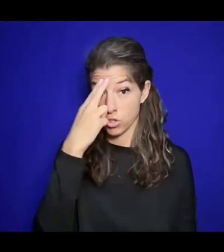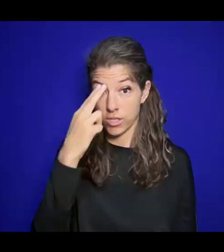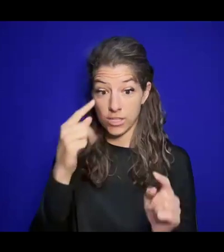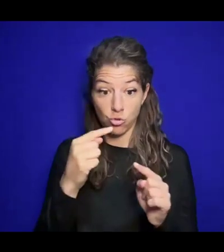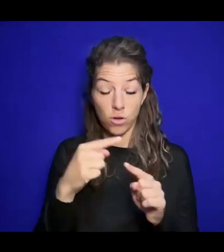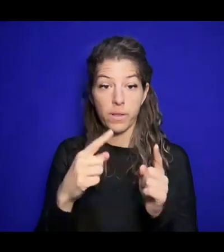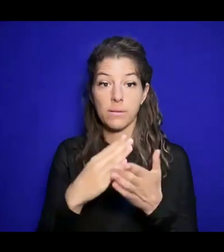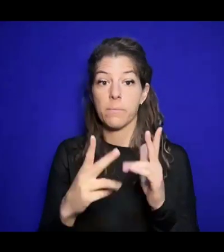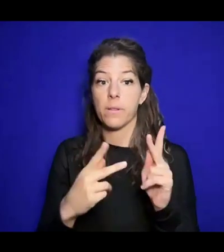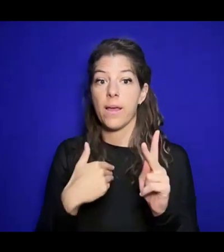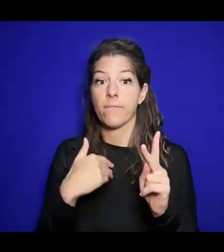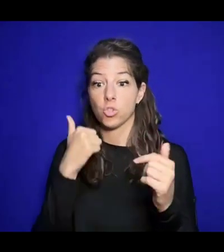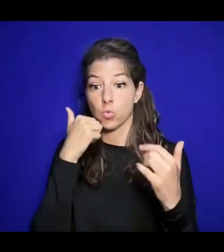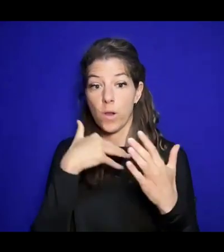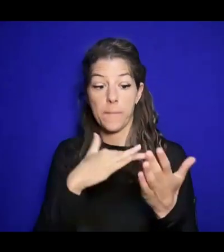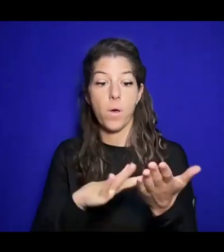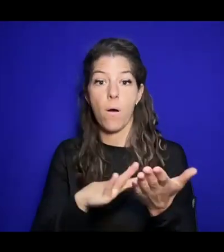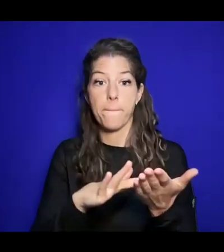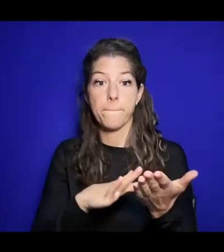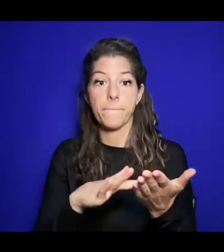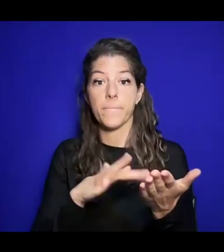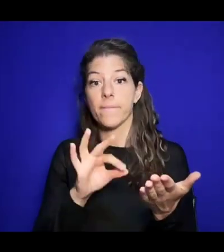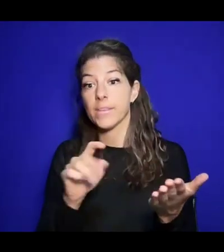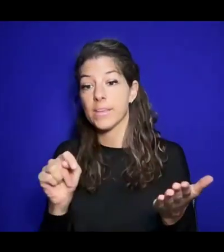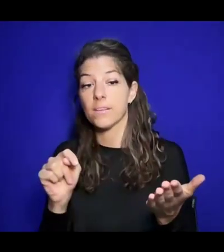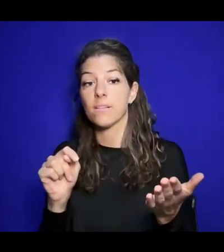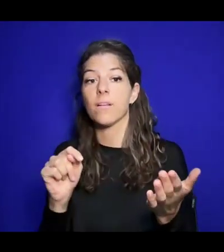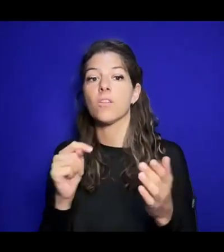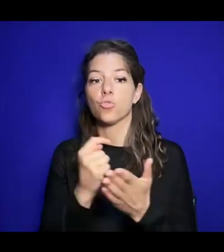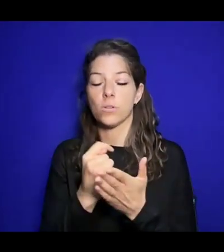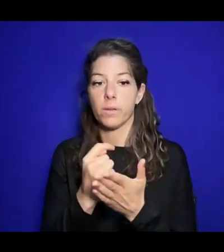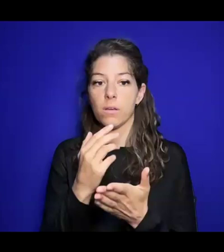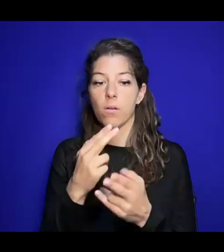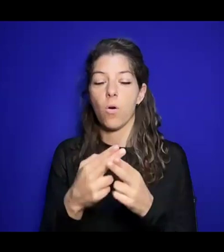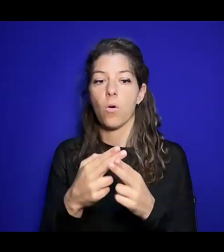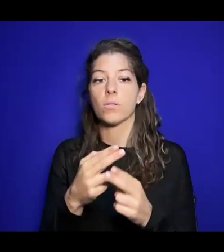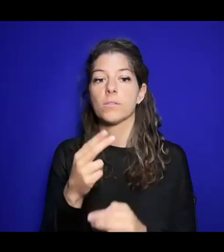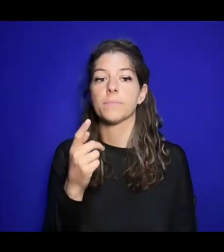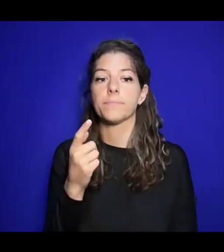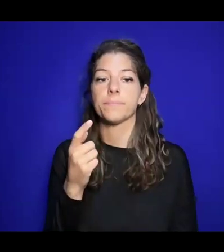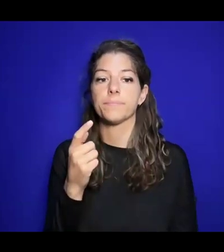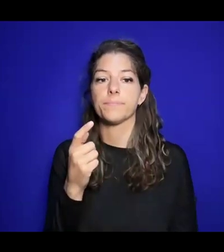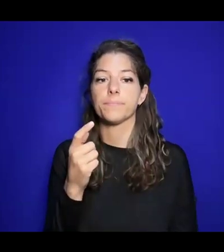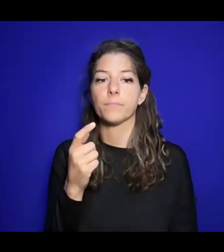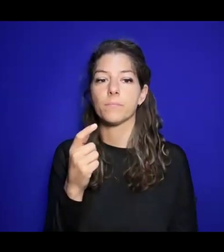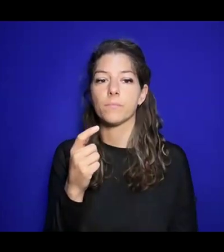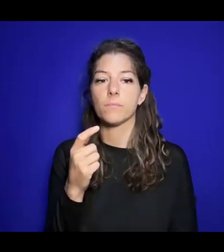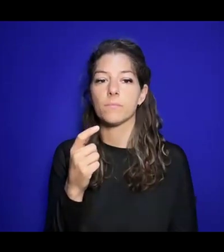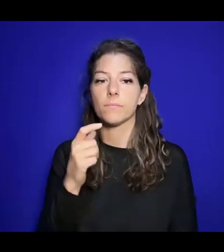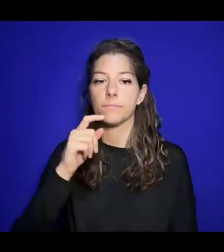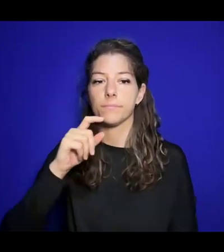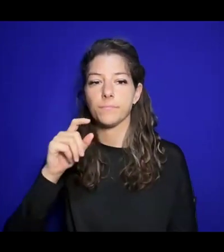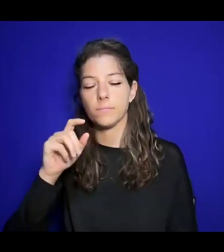injury, but some people have just sweaty palms or sweaty feet, there's a treatment called Iron, iron,